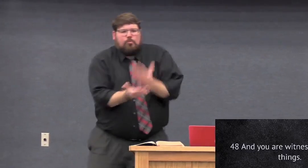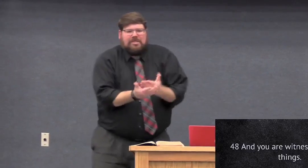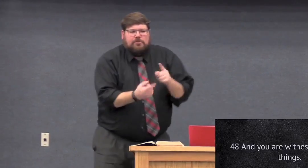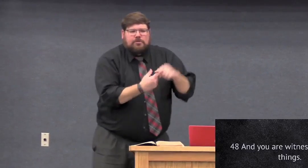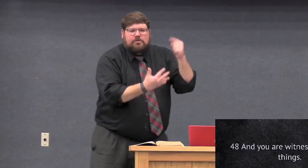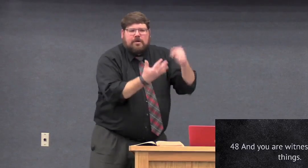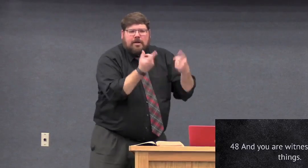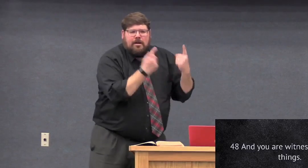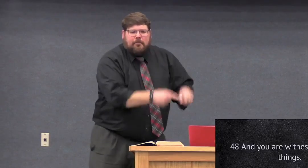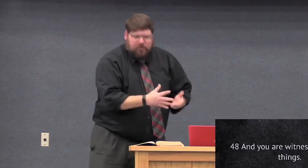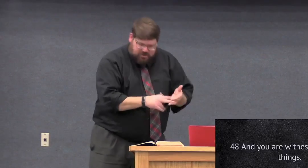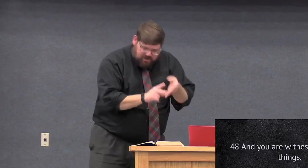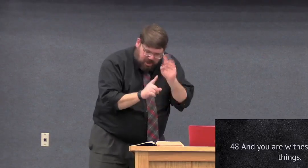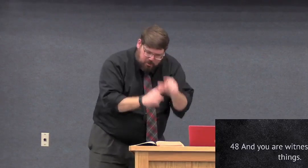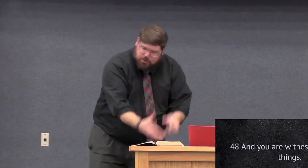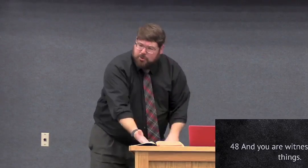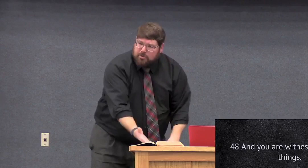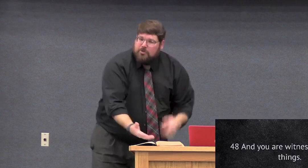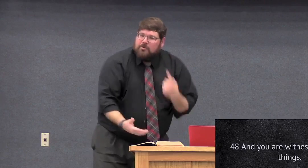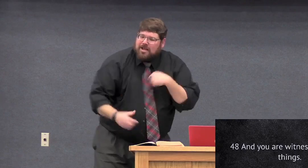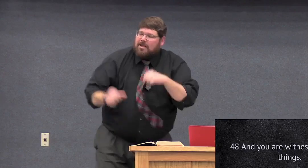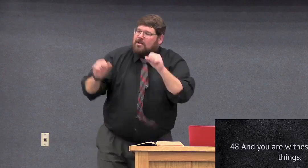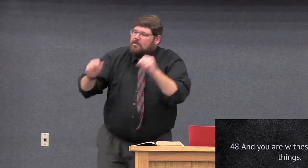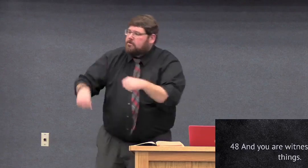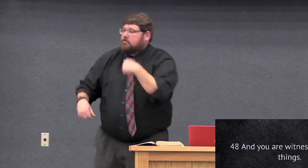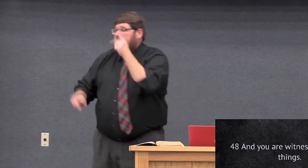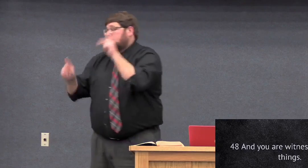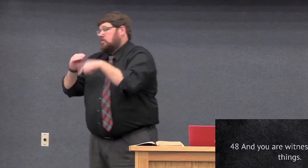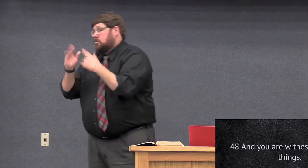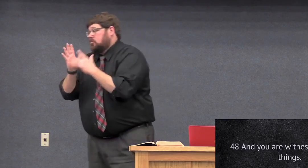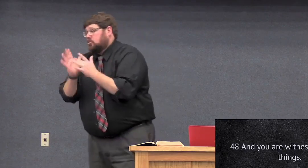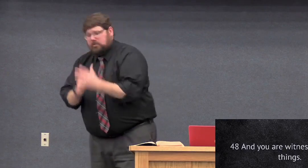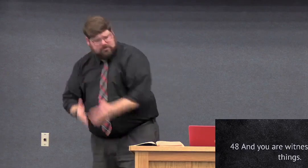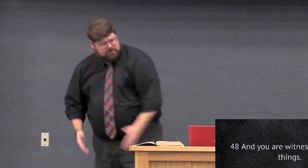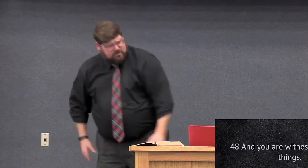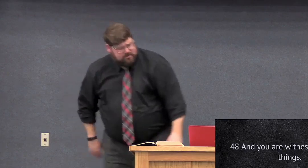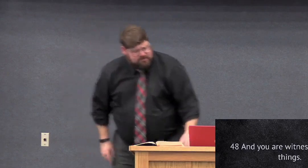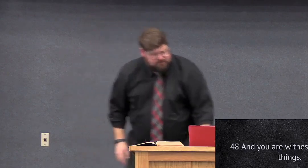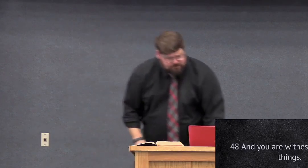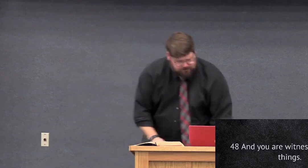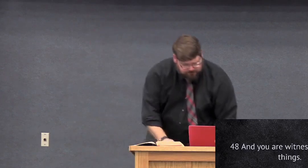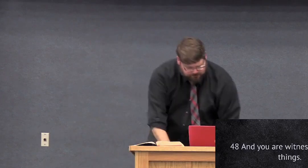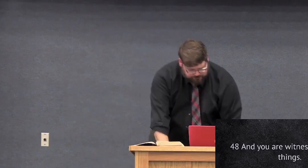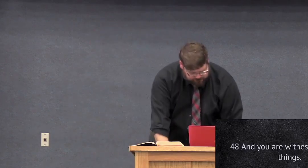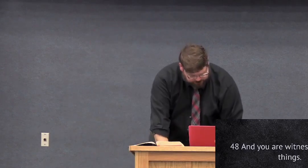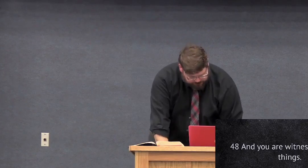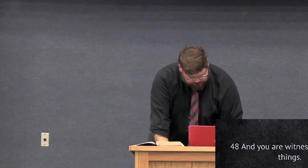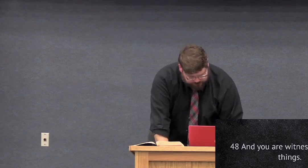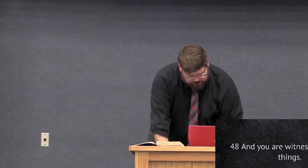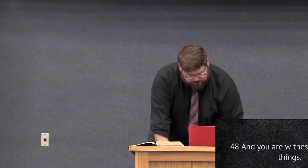shared what they had witnessed. And we have that today in God's word so that we can tell other people about Jesus.